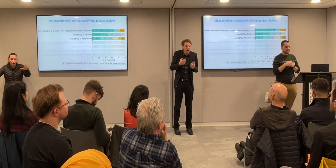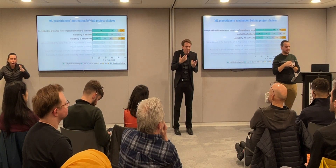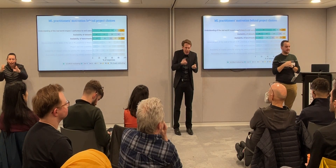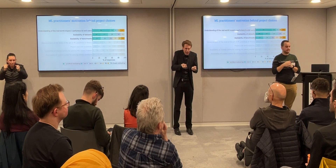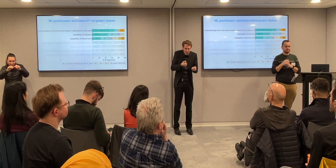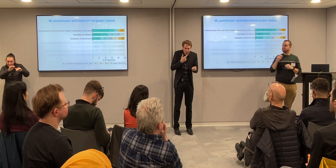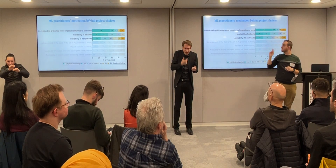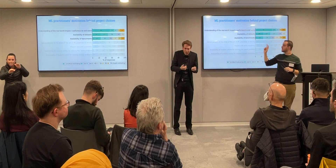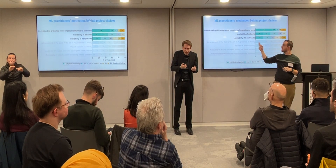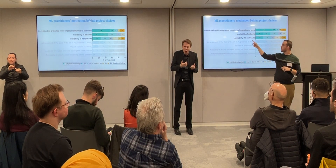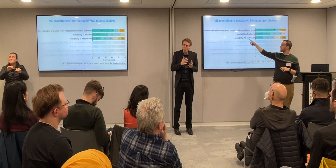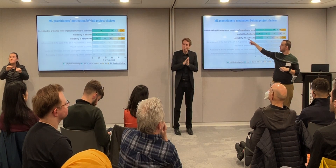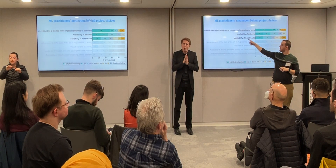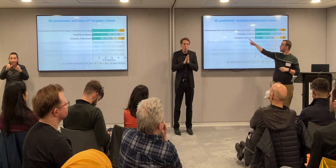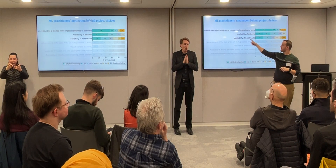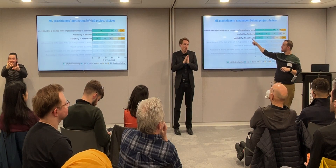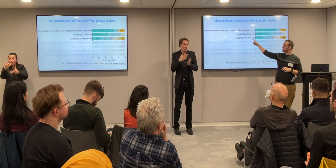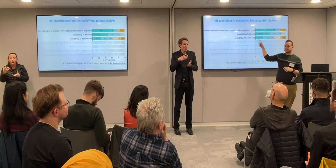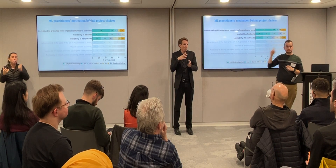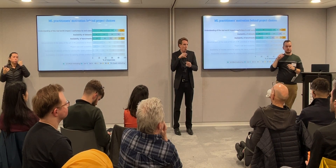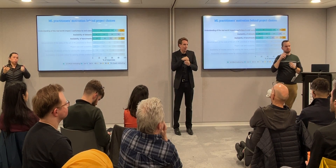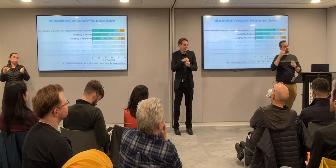if so, that was a big motivator.